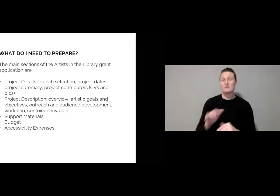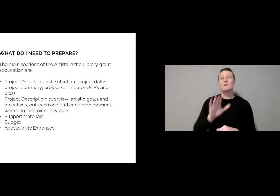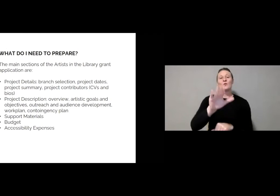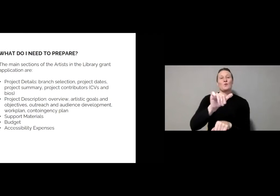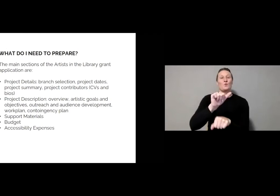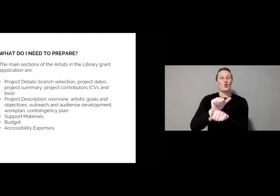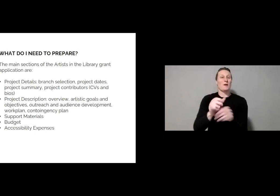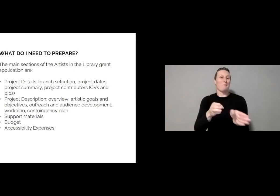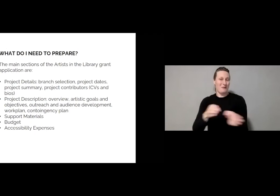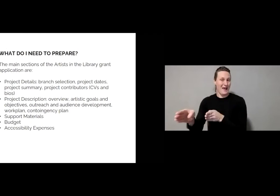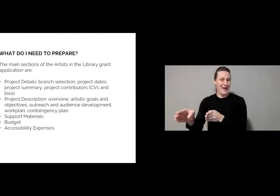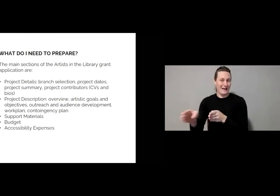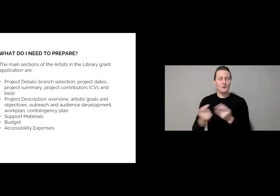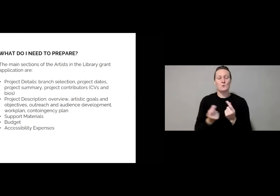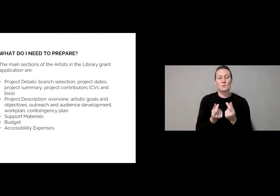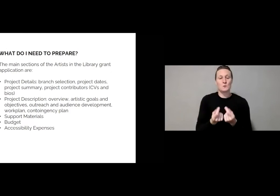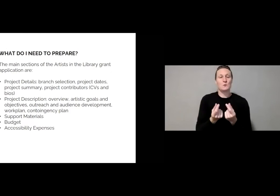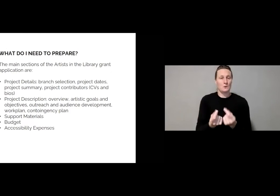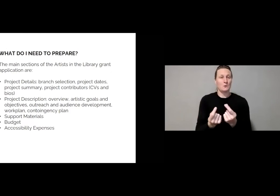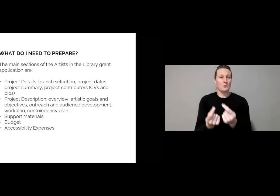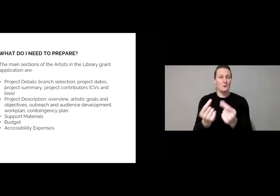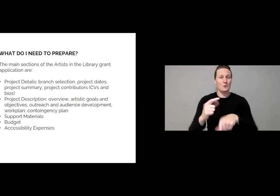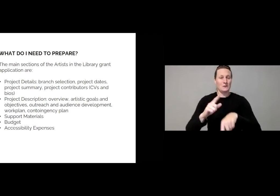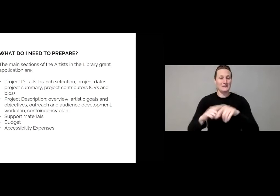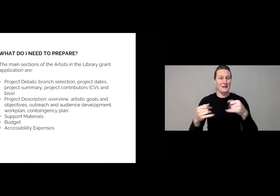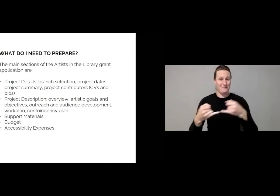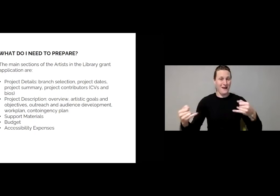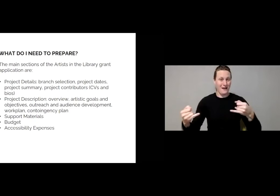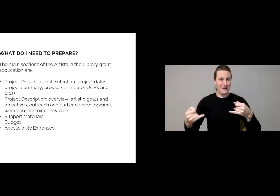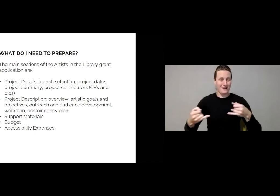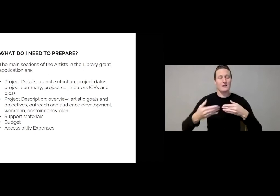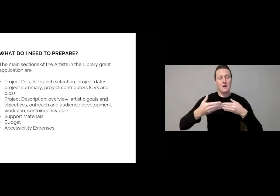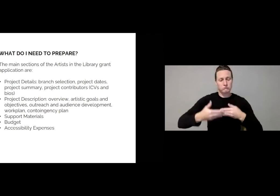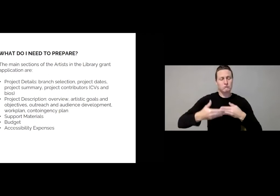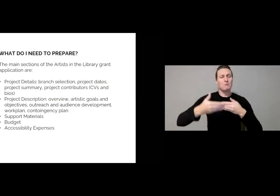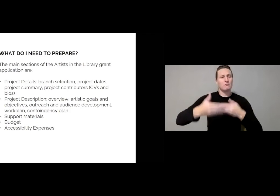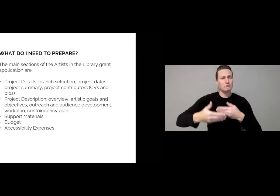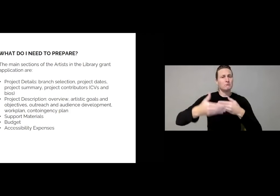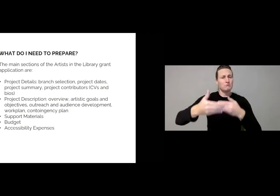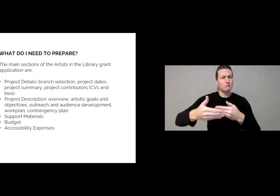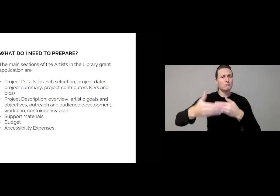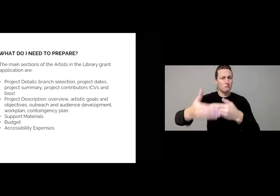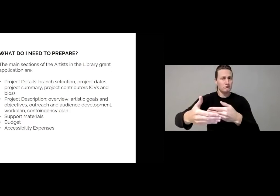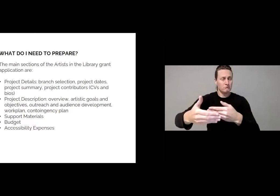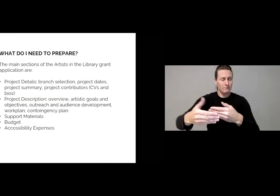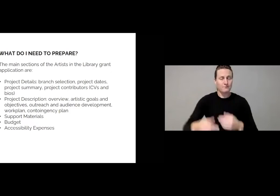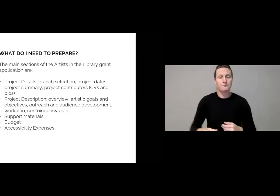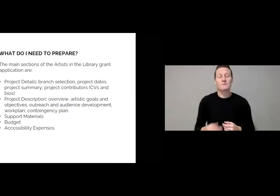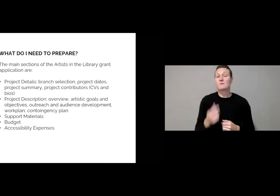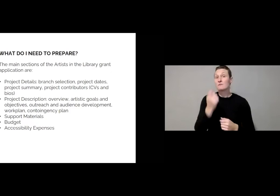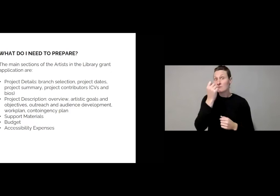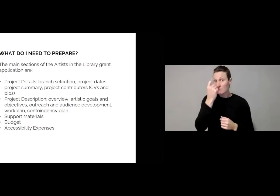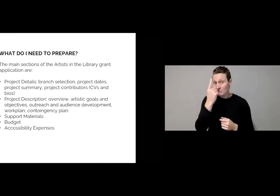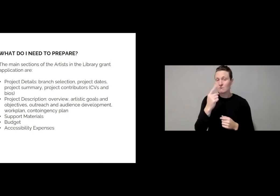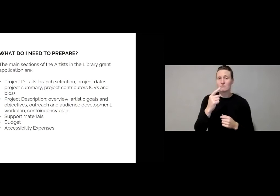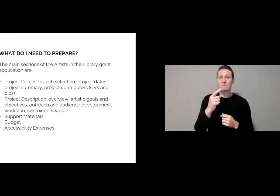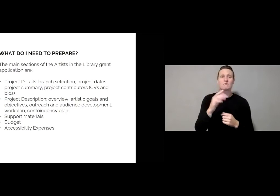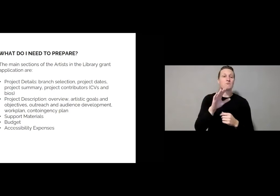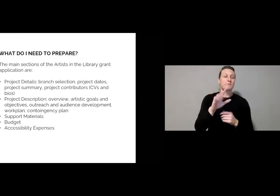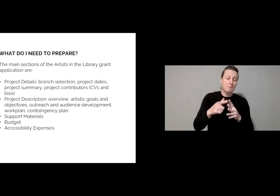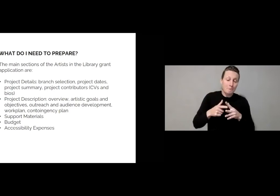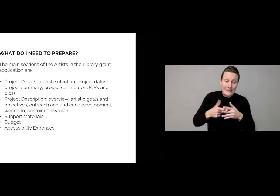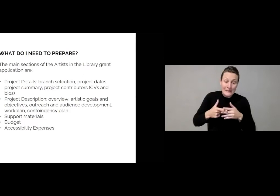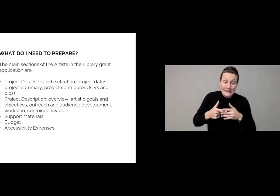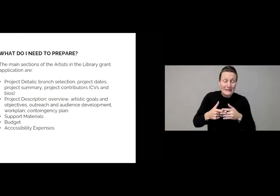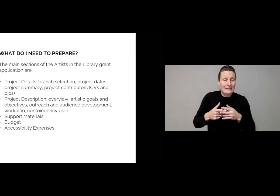where you're going to just kind of chronologically talk through your project, just one step at a time, all the way from, you